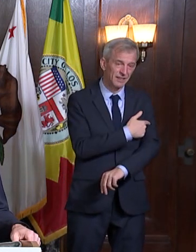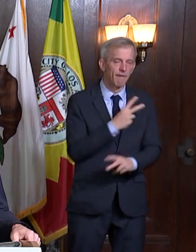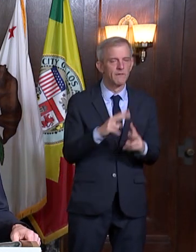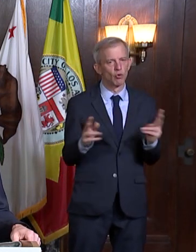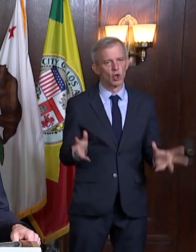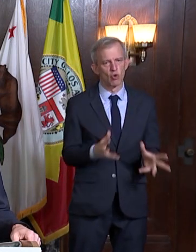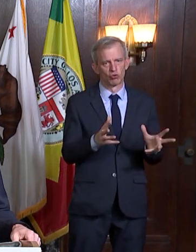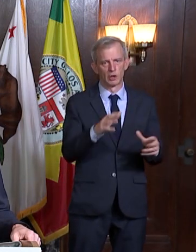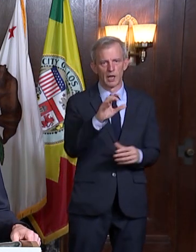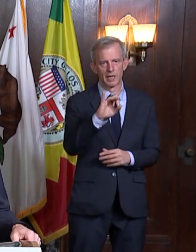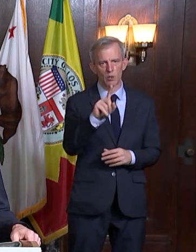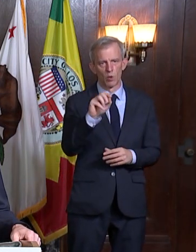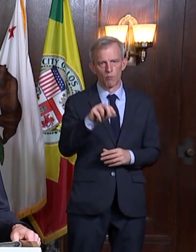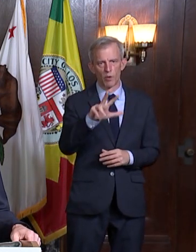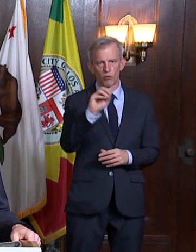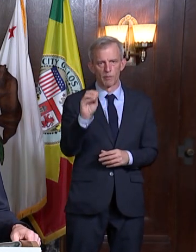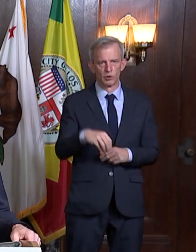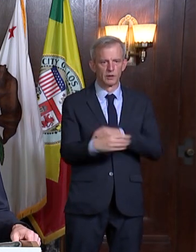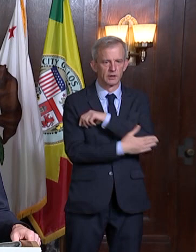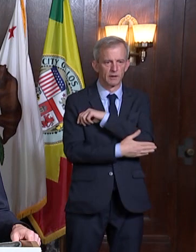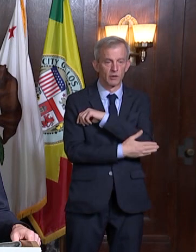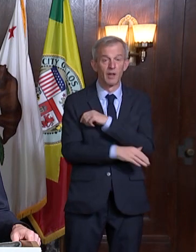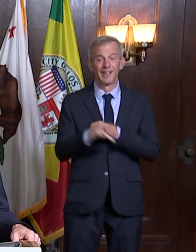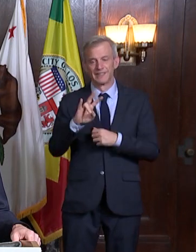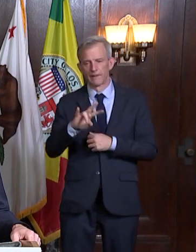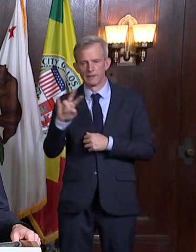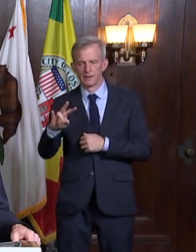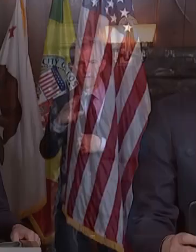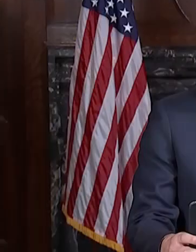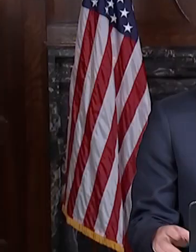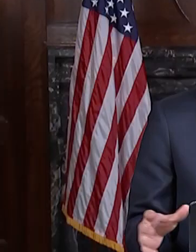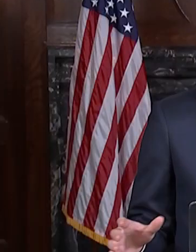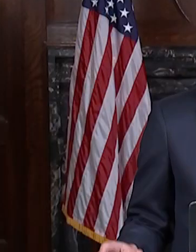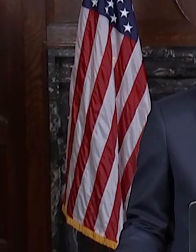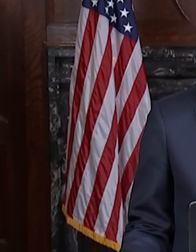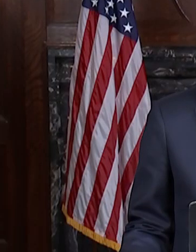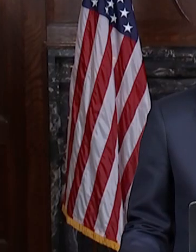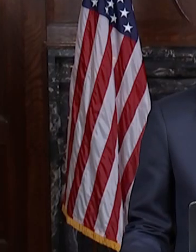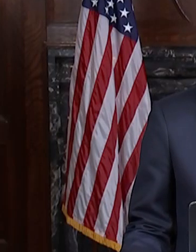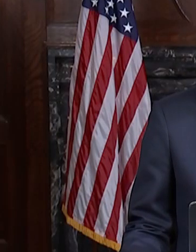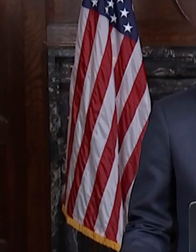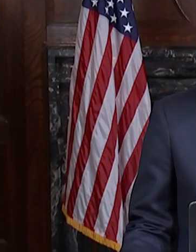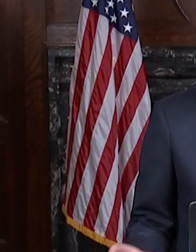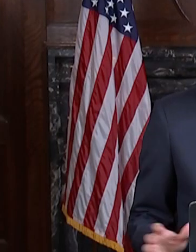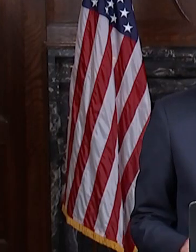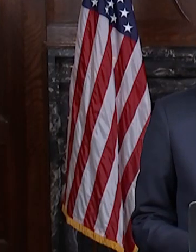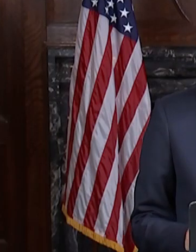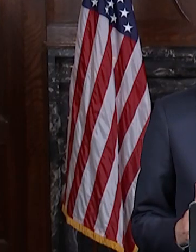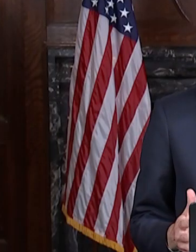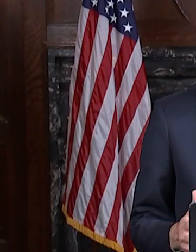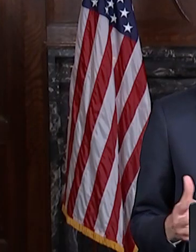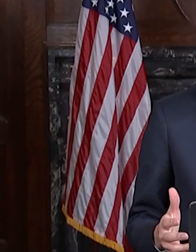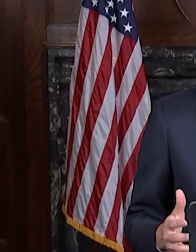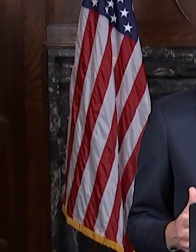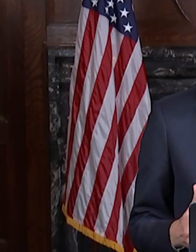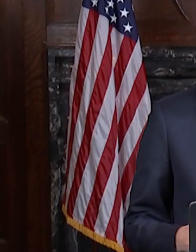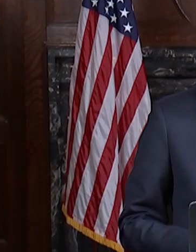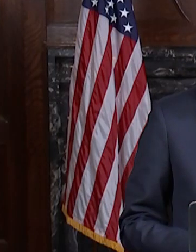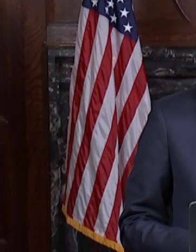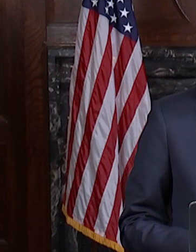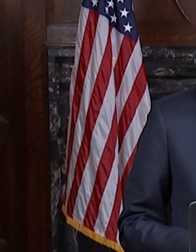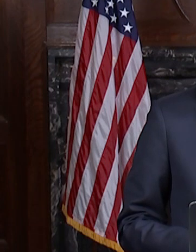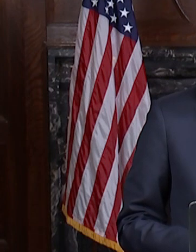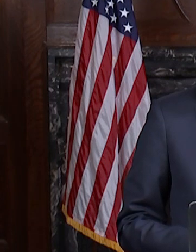81.3% in the county, 77% here in the city. And as we head to the holidays, this is a good time to look at your family